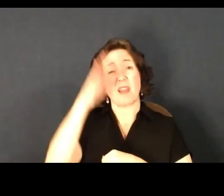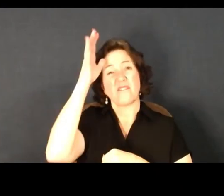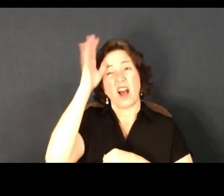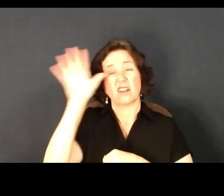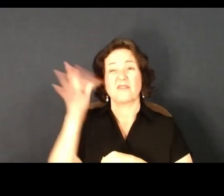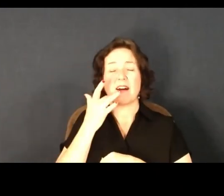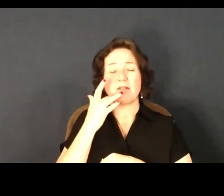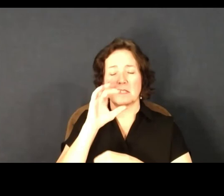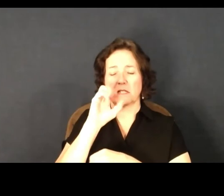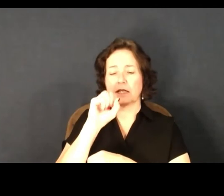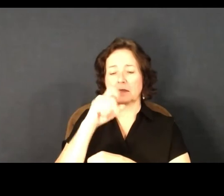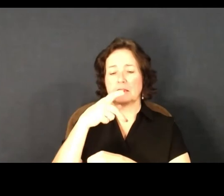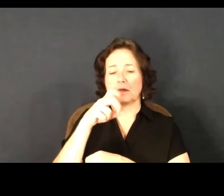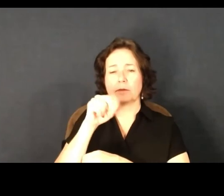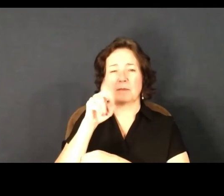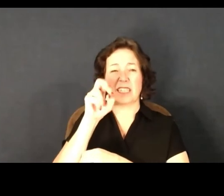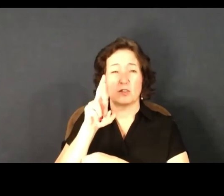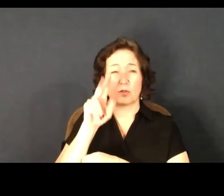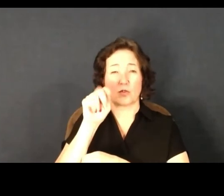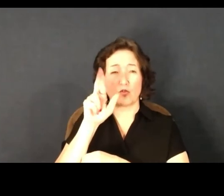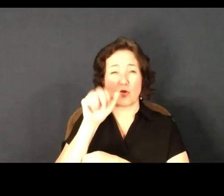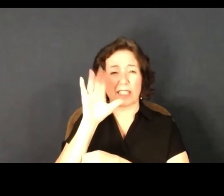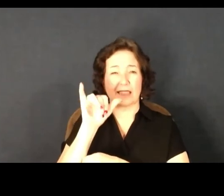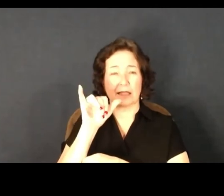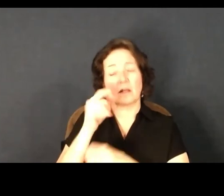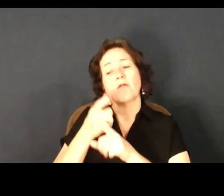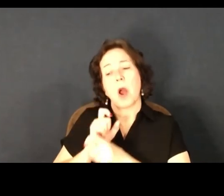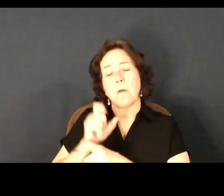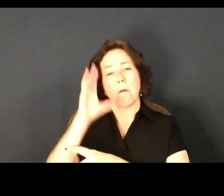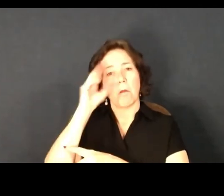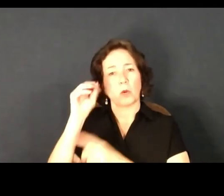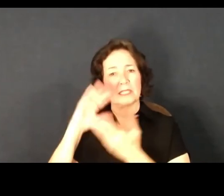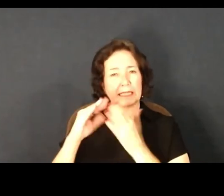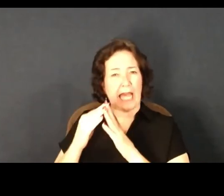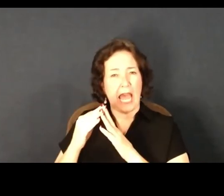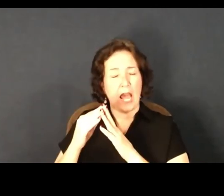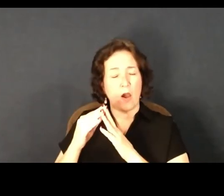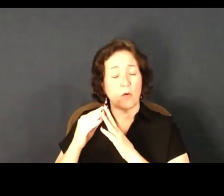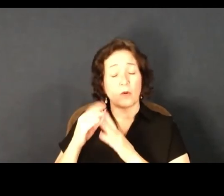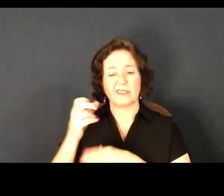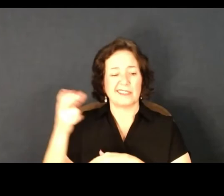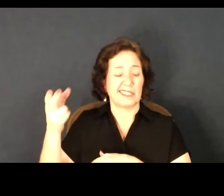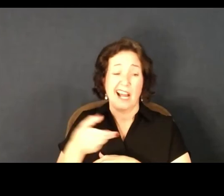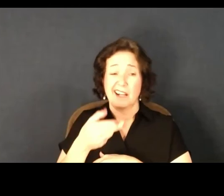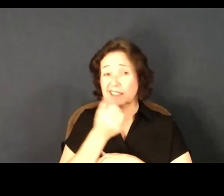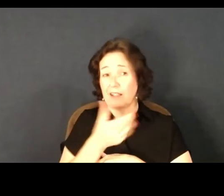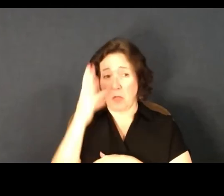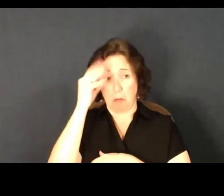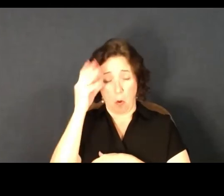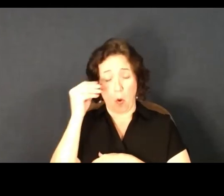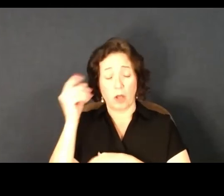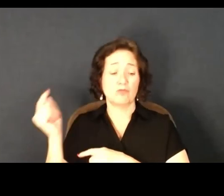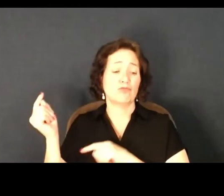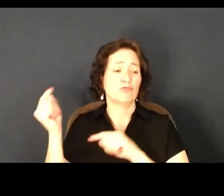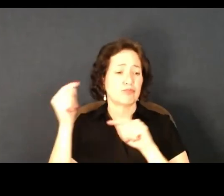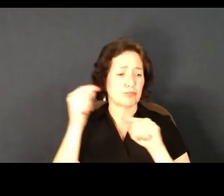Tracy in Boys Town. He had hired several boys as part